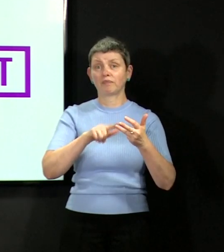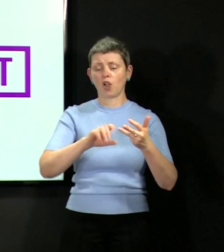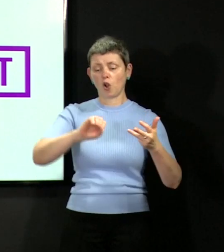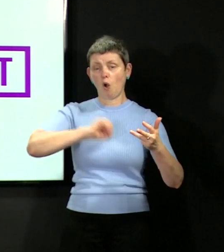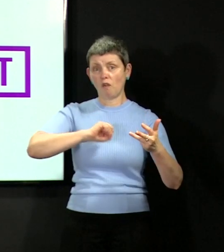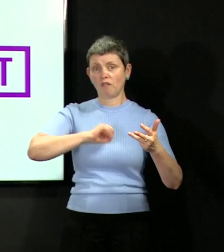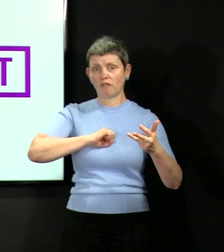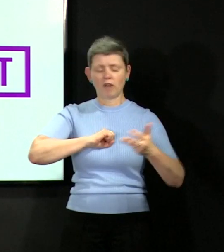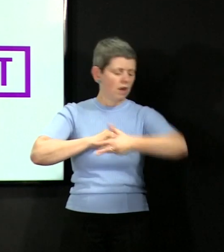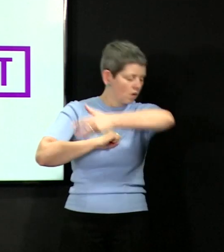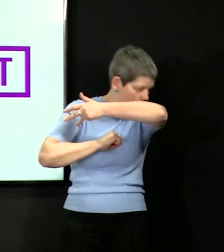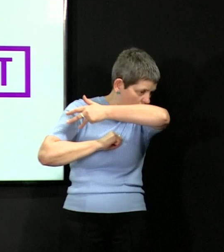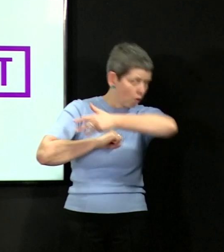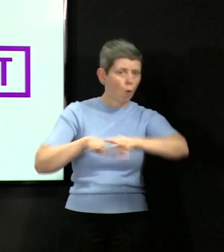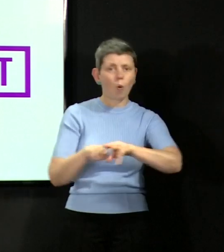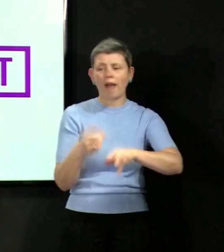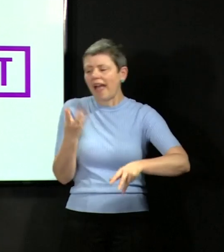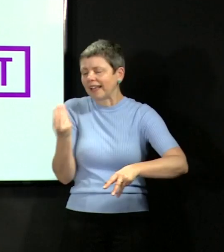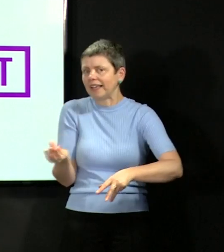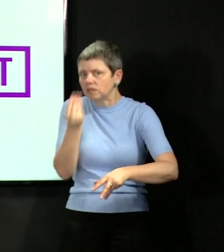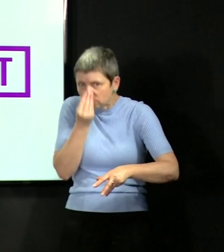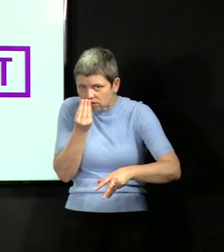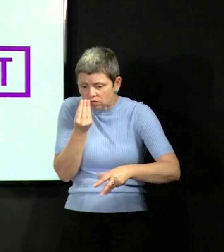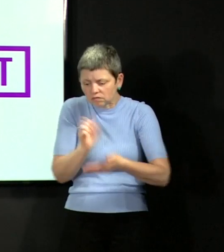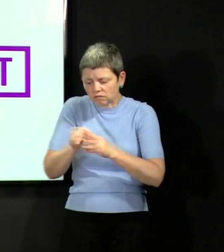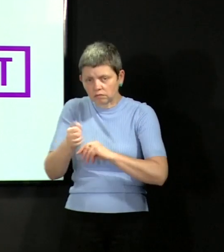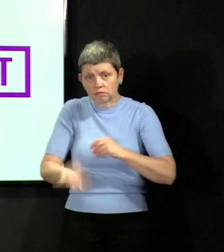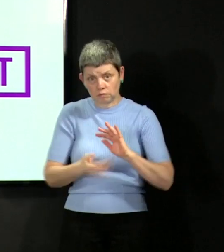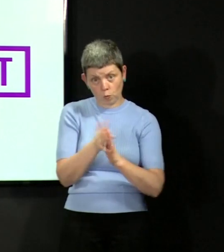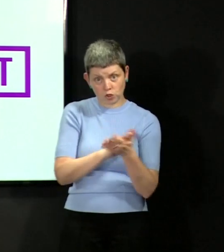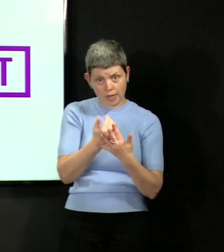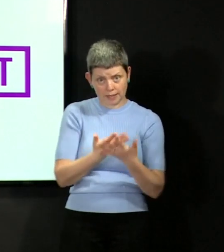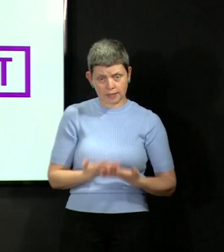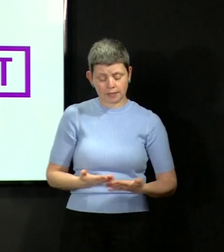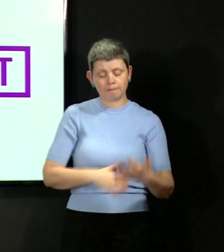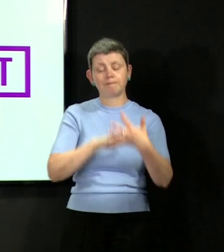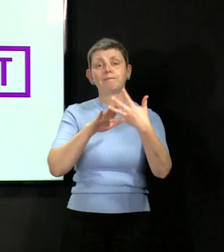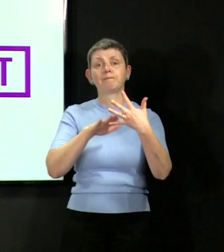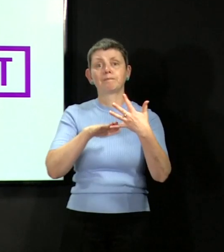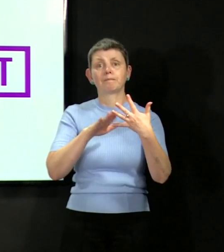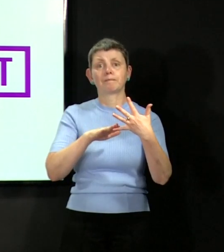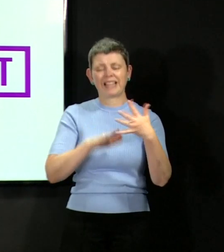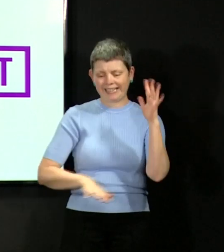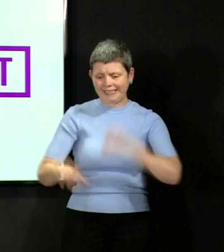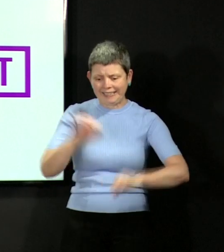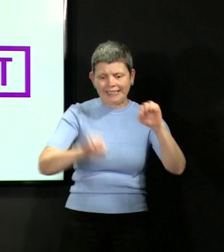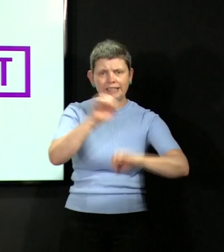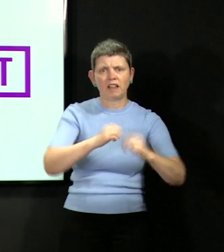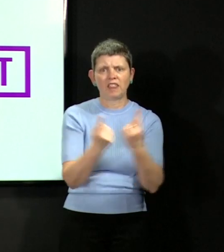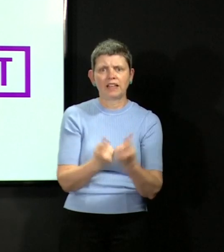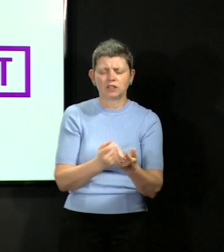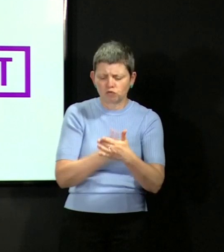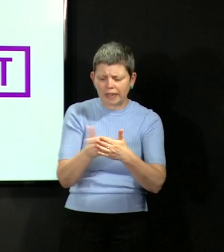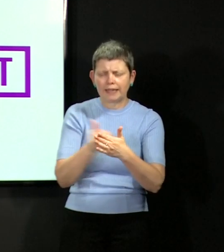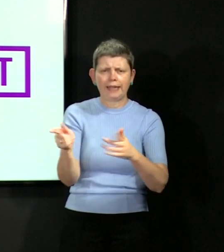into your elbow or do it into a hanky. Discard it and wash your hands. And finally, number five, clean surfaces regularly